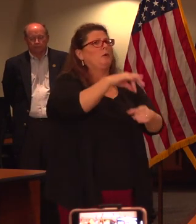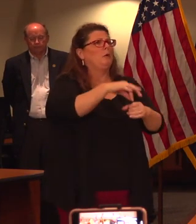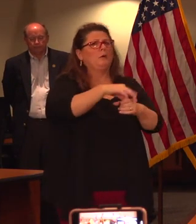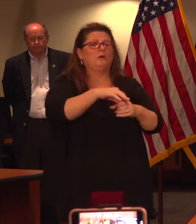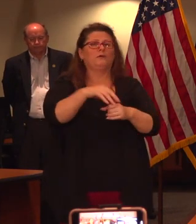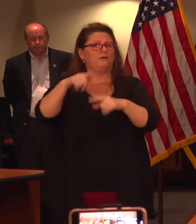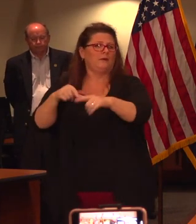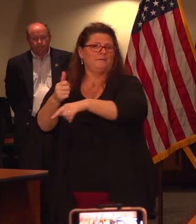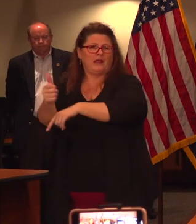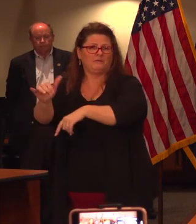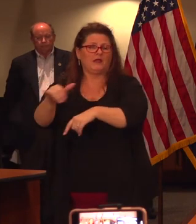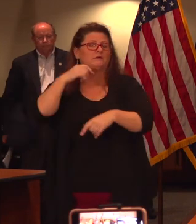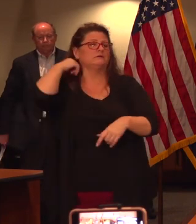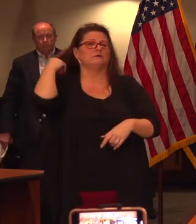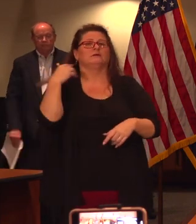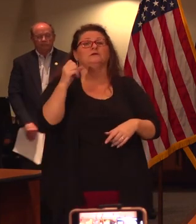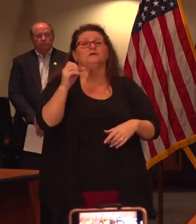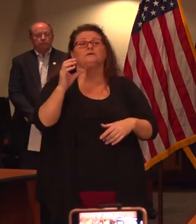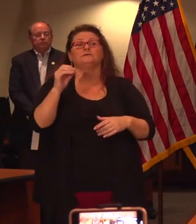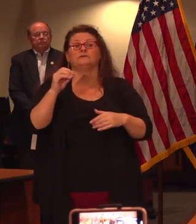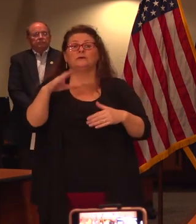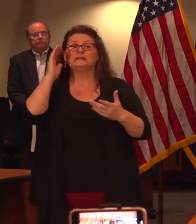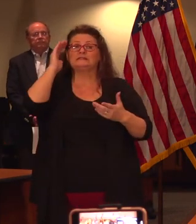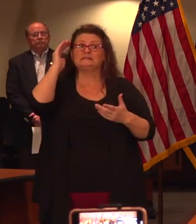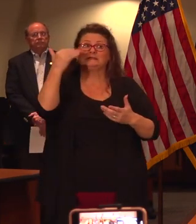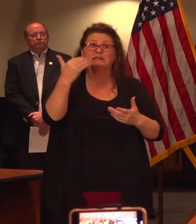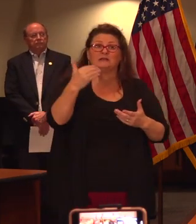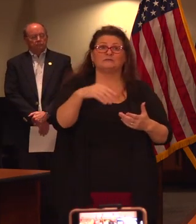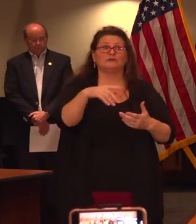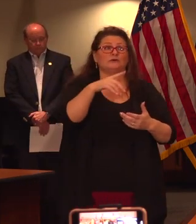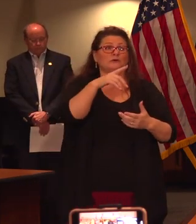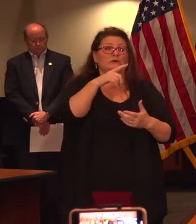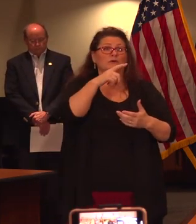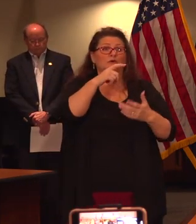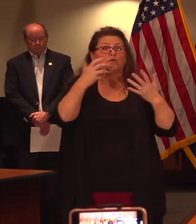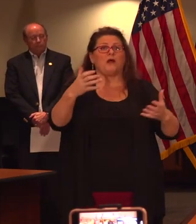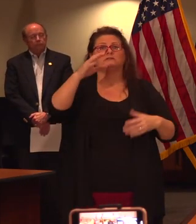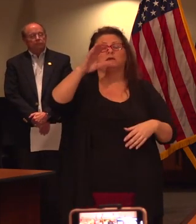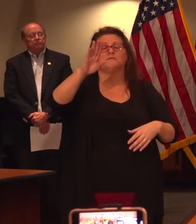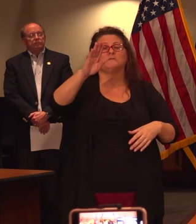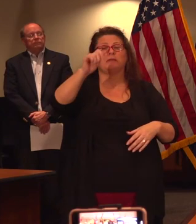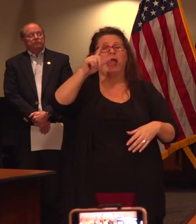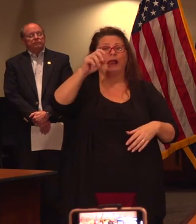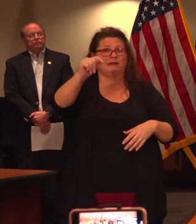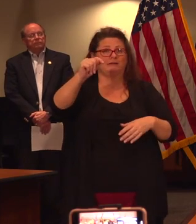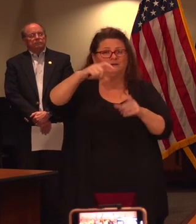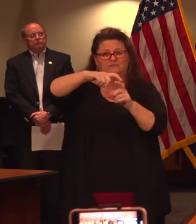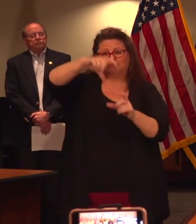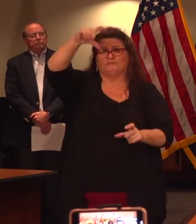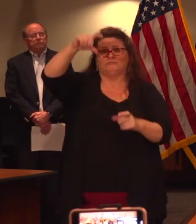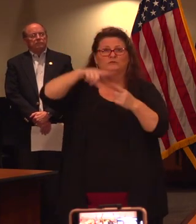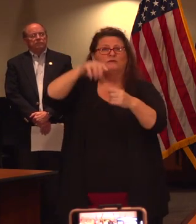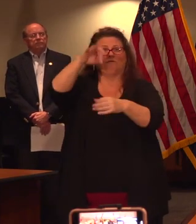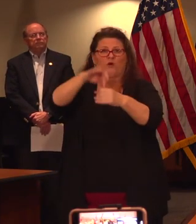So they're having difficulty responding to people who want to know, can I get an absentee ballot because of the virus? You know, do you